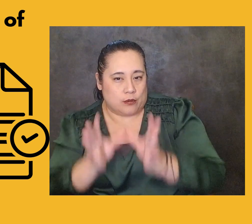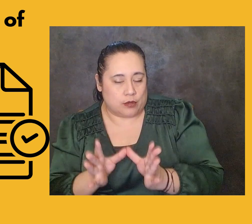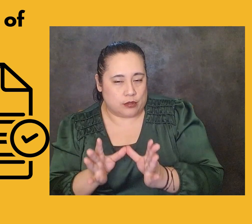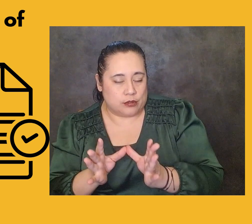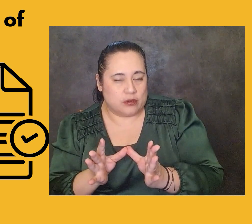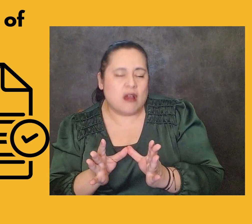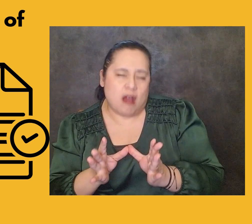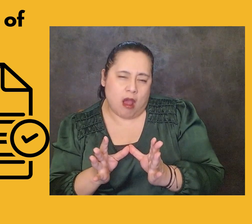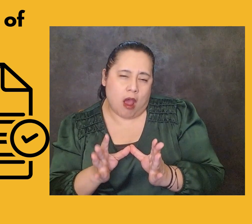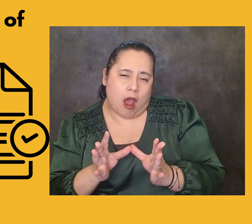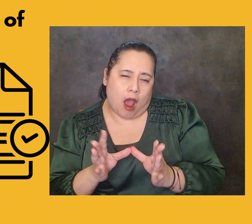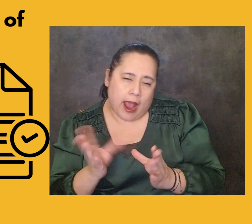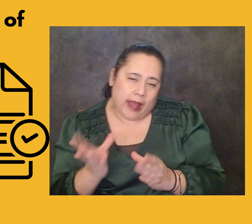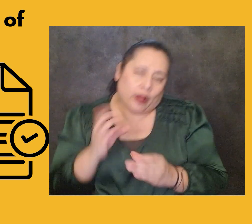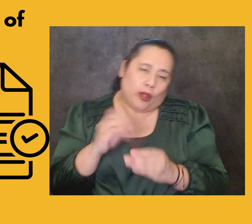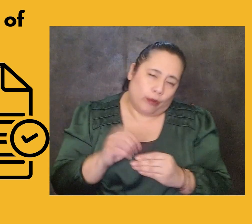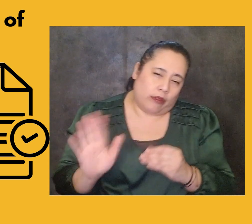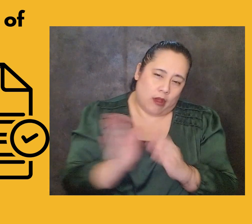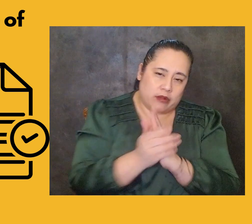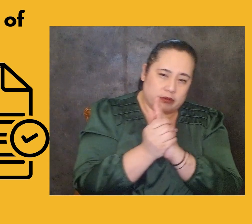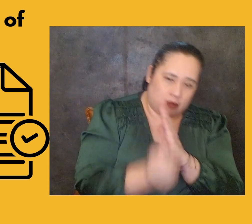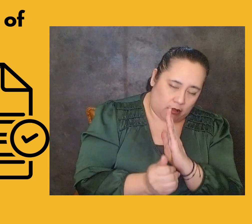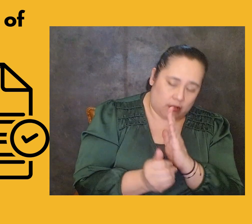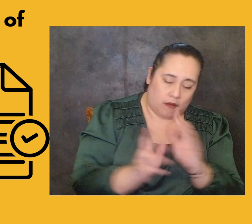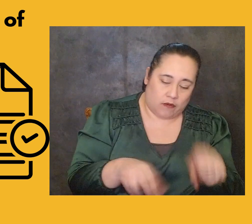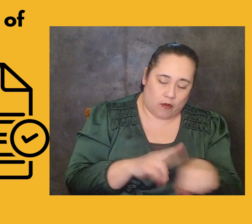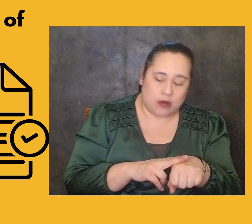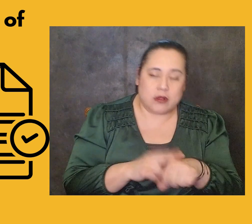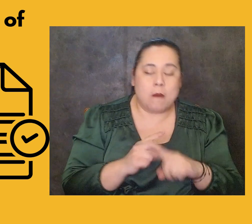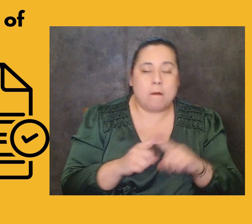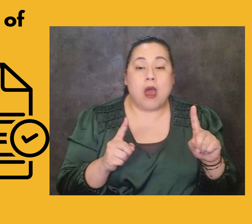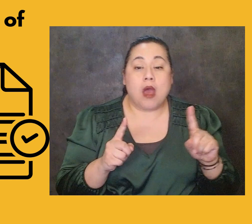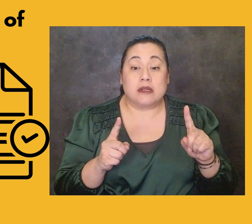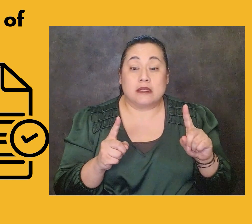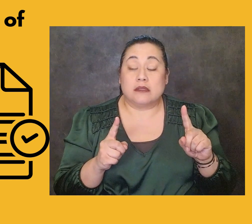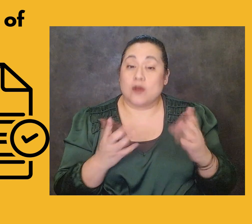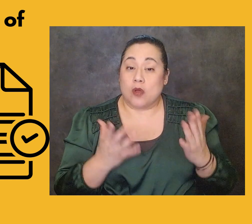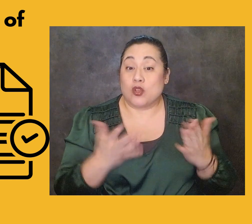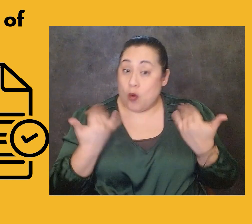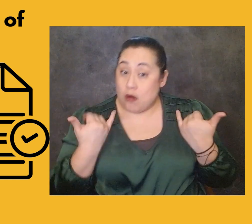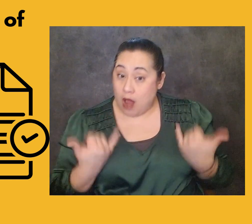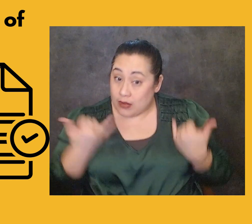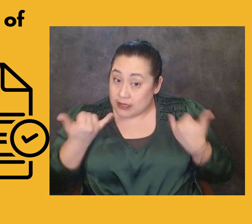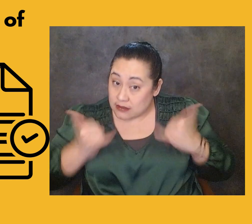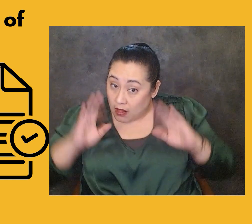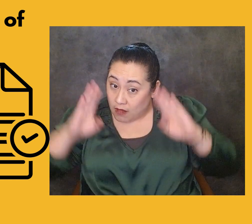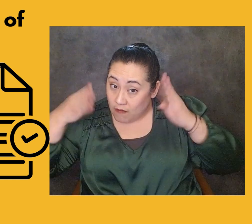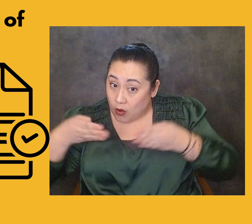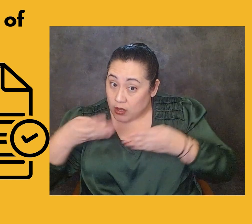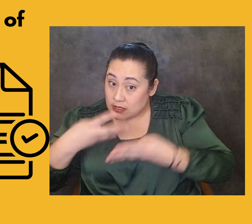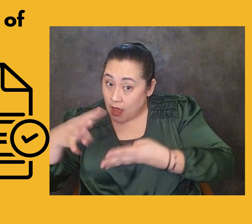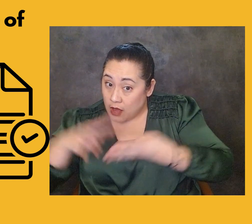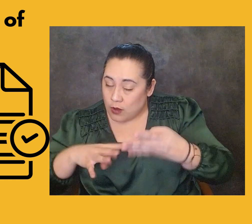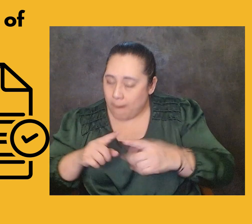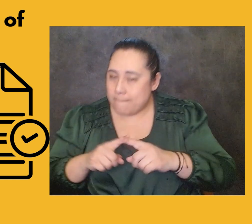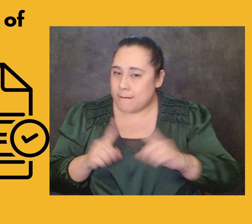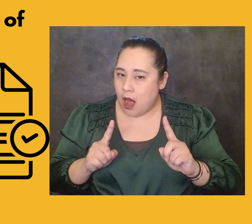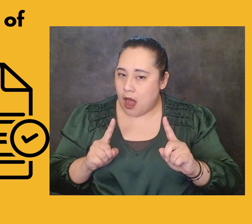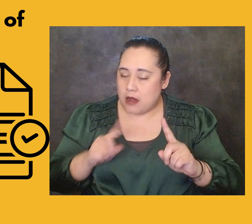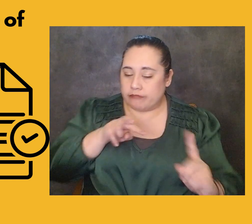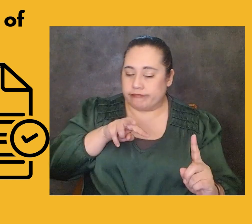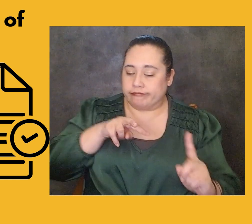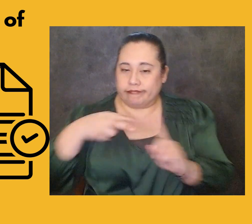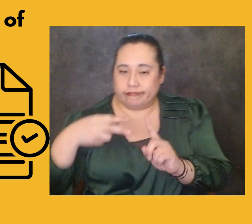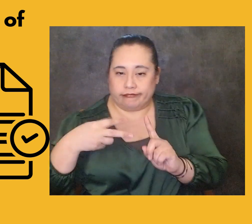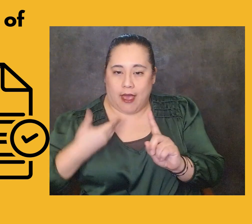scheduling interpreters, including, of course, their skill set. But so now we're still focusing on scheduling, but now from